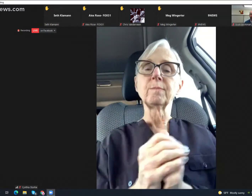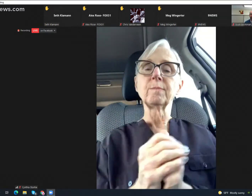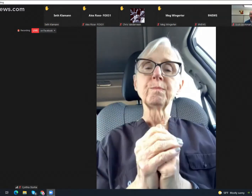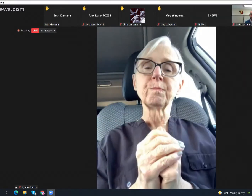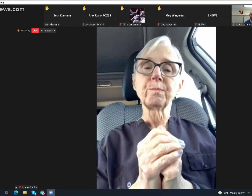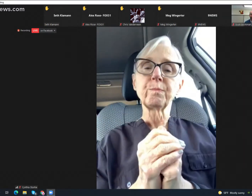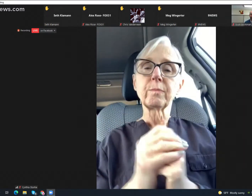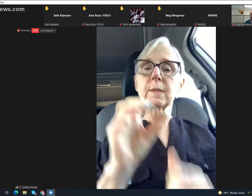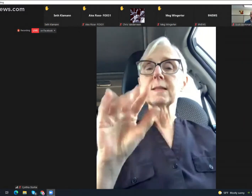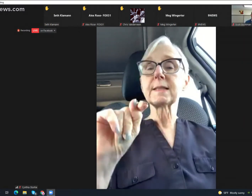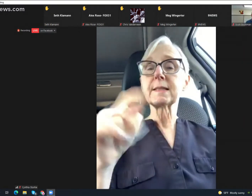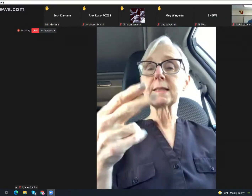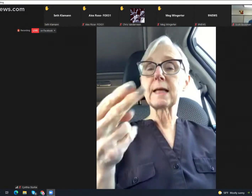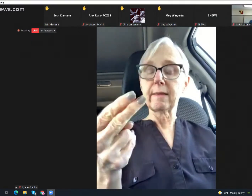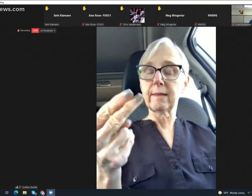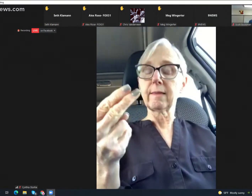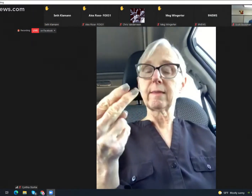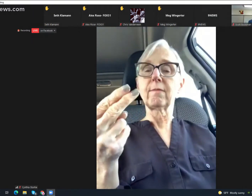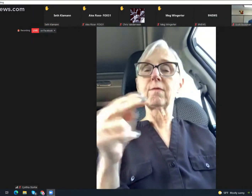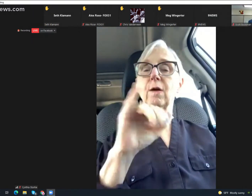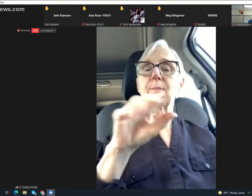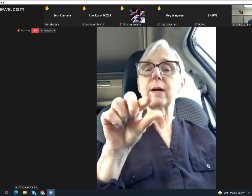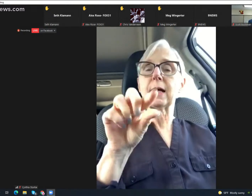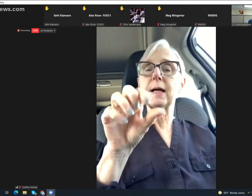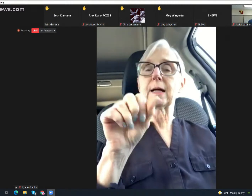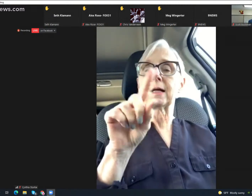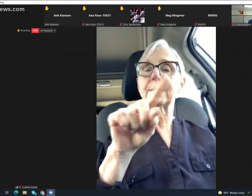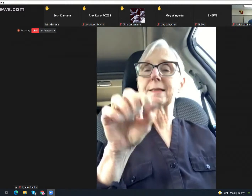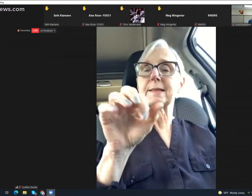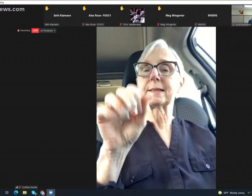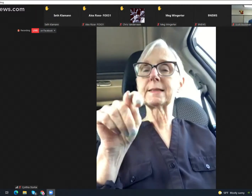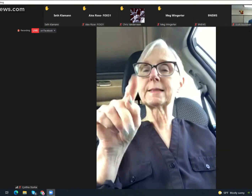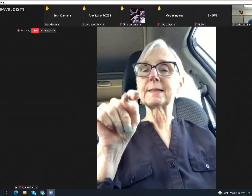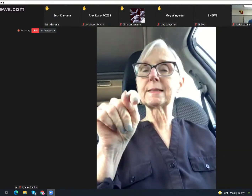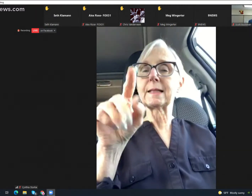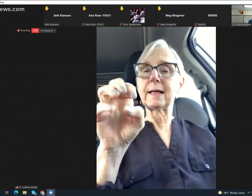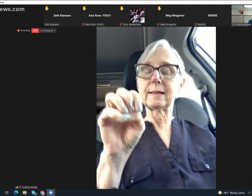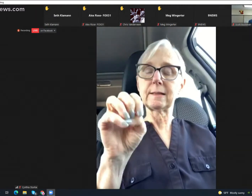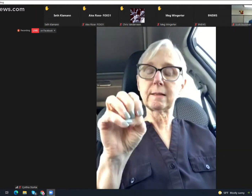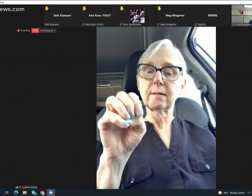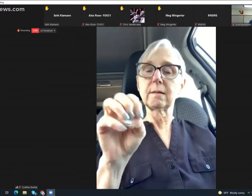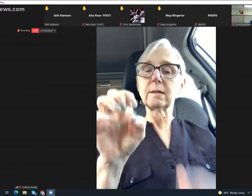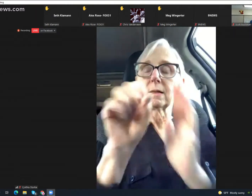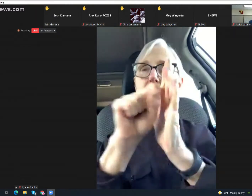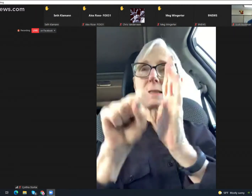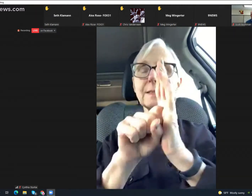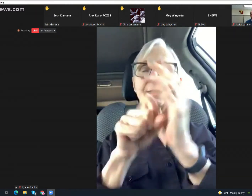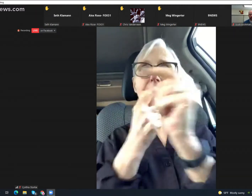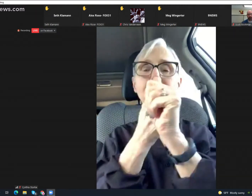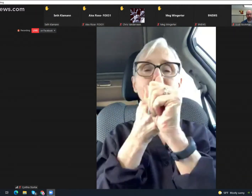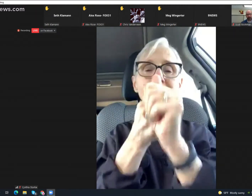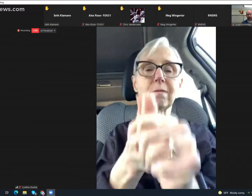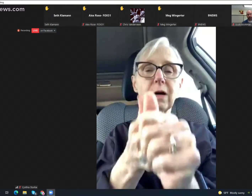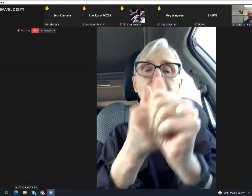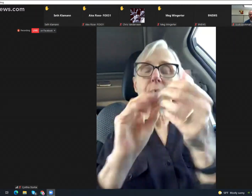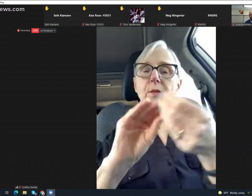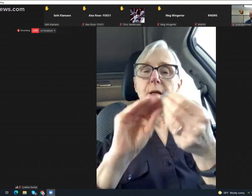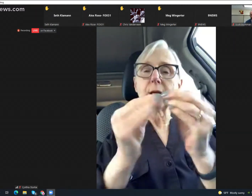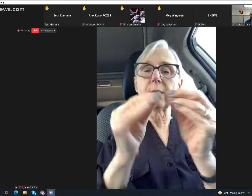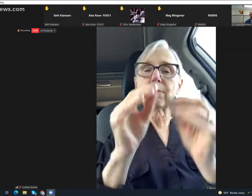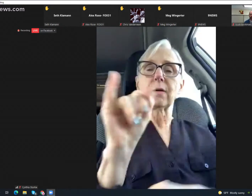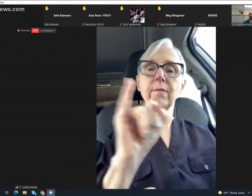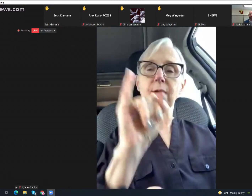Hi, Seth again from the Gazette. Dr. Herlihy or Scott, is the state tracking the number of infections or